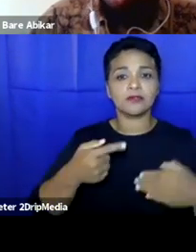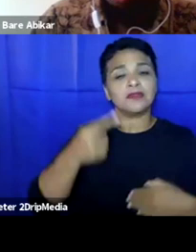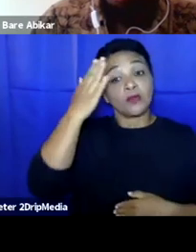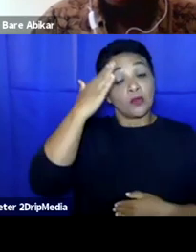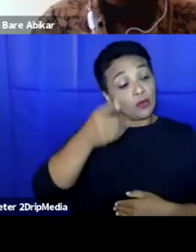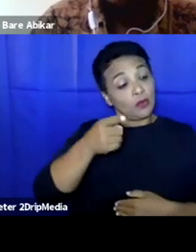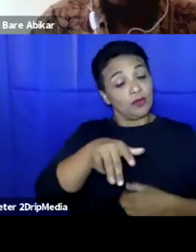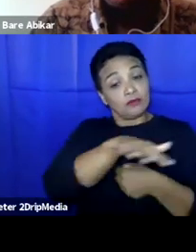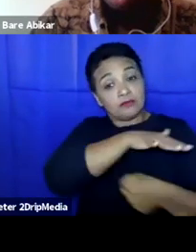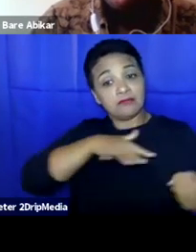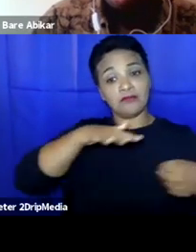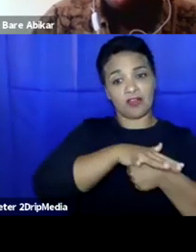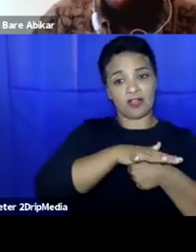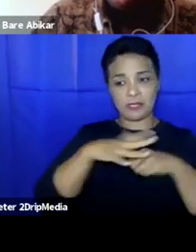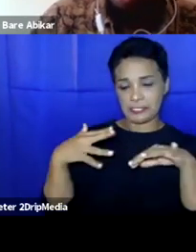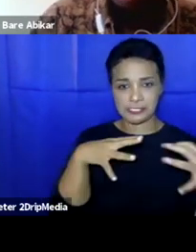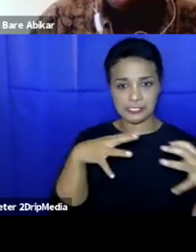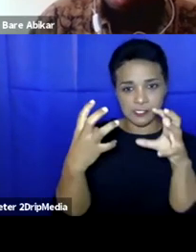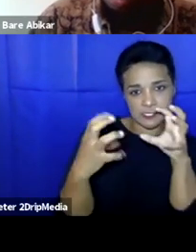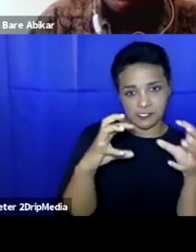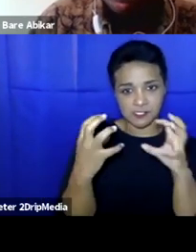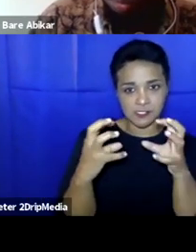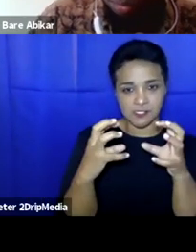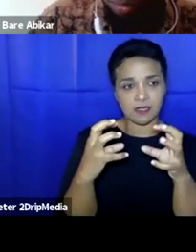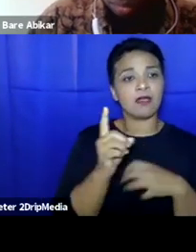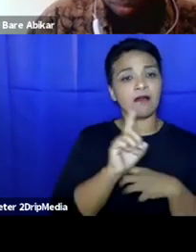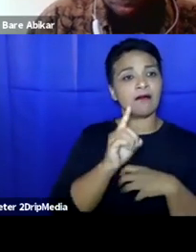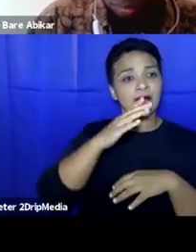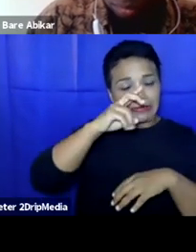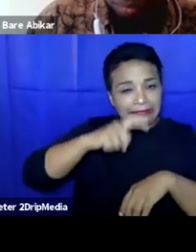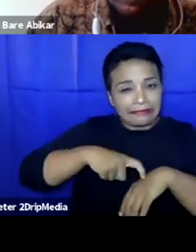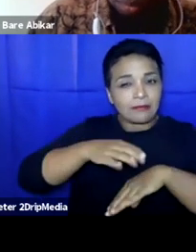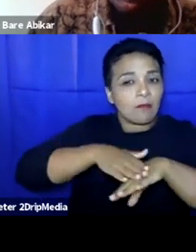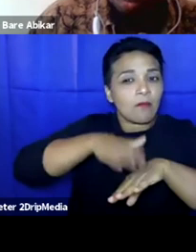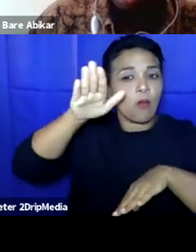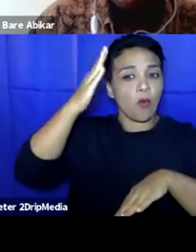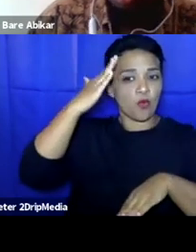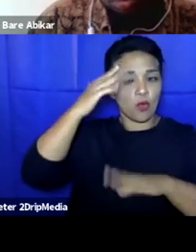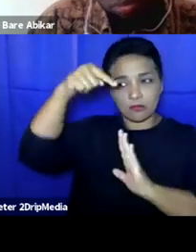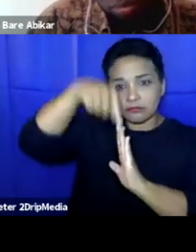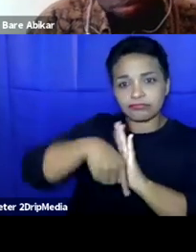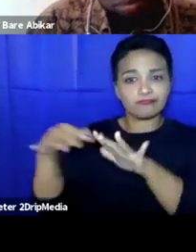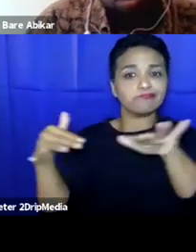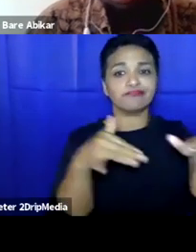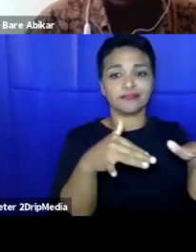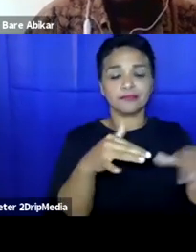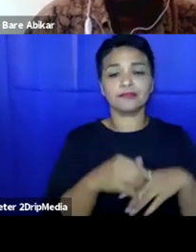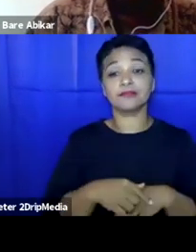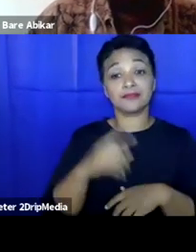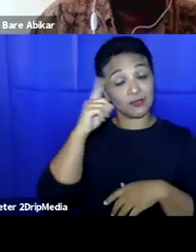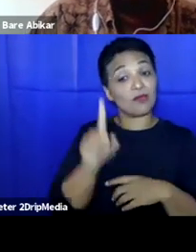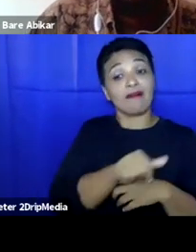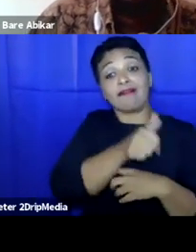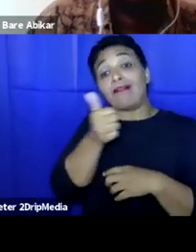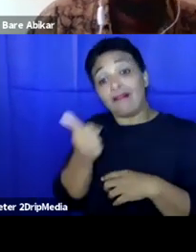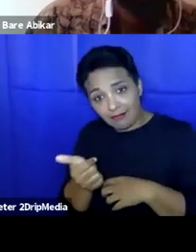beyond actually the refugee arrivals on these shores. So there are elements extraneous to the